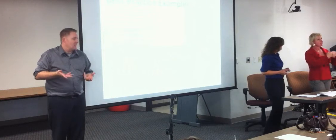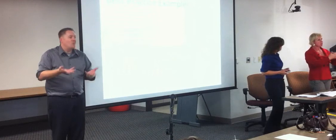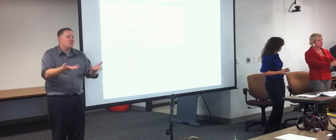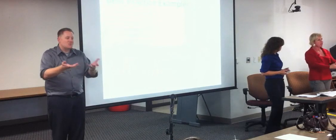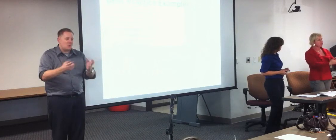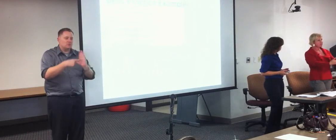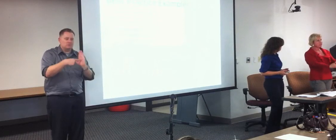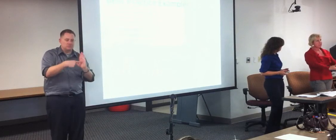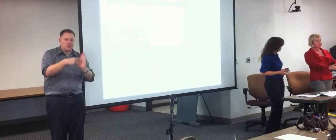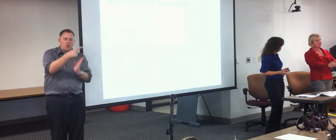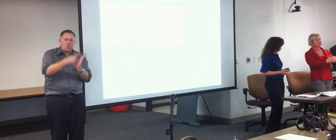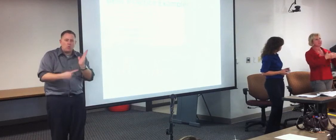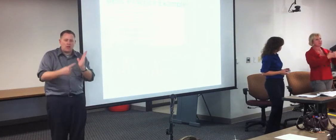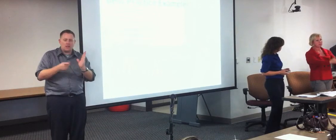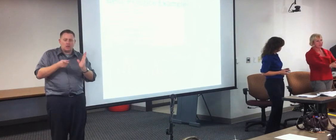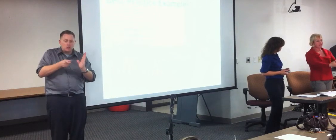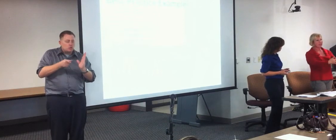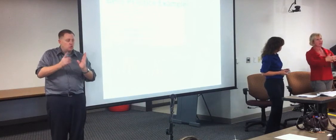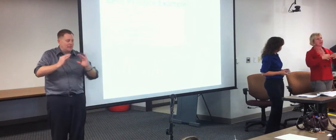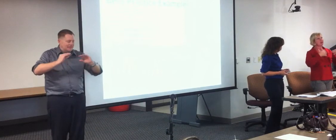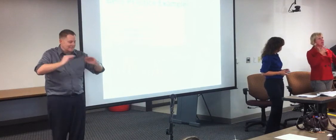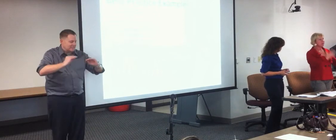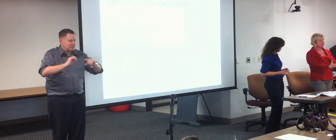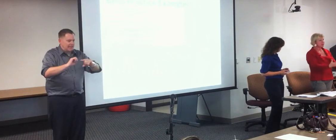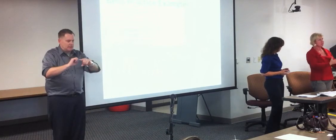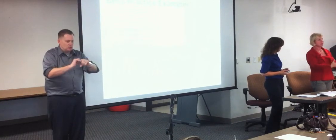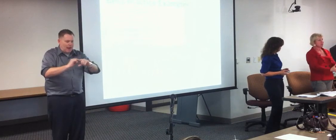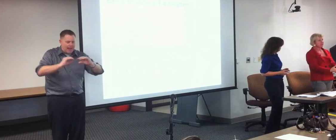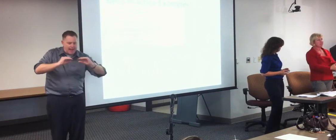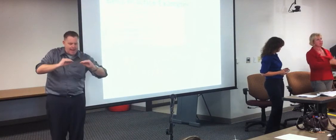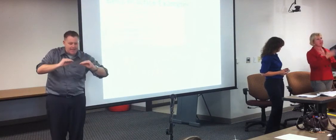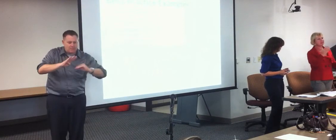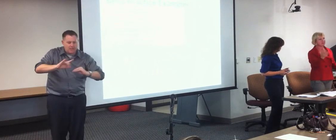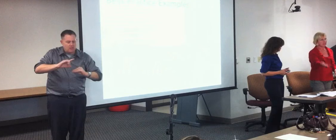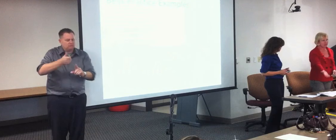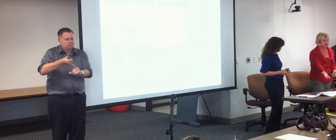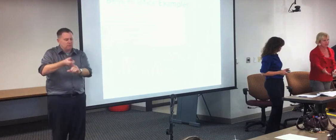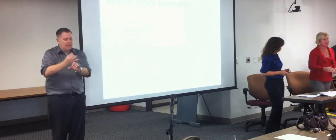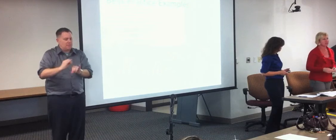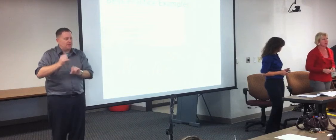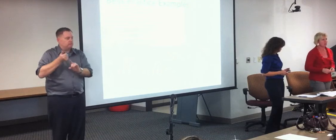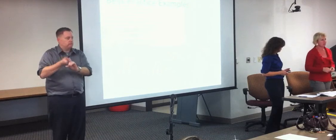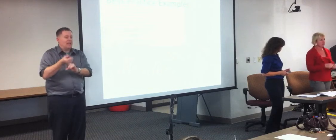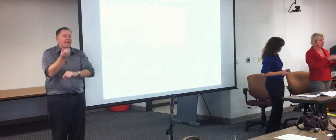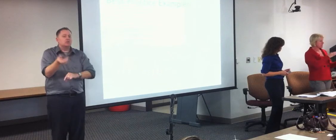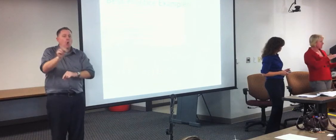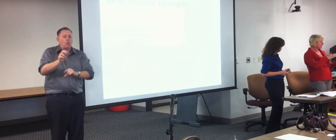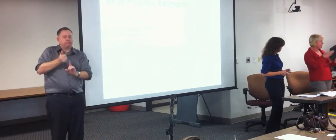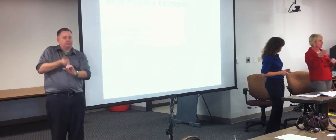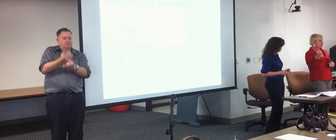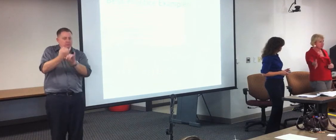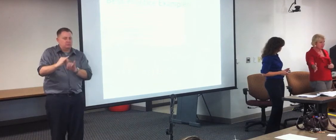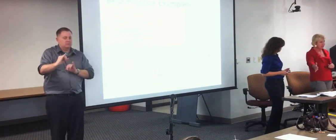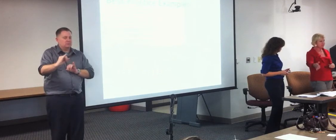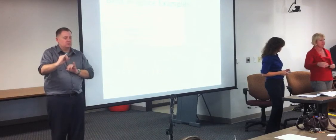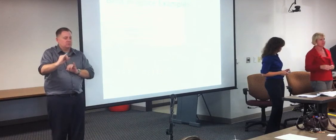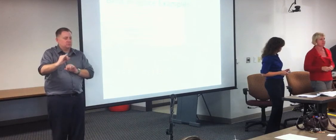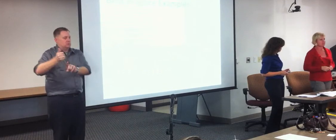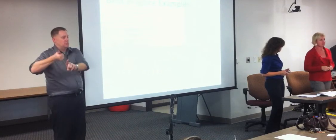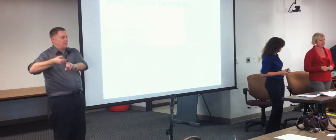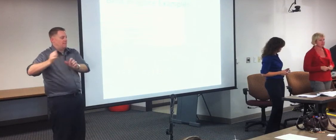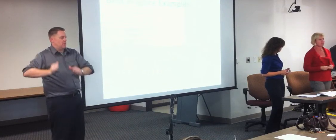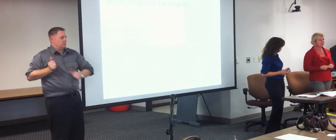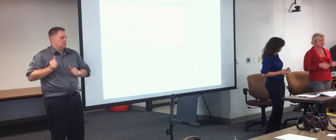committee is what you're teaching, training Bill to do independently on his own, that he can get that